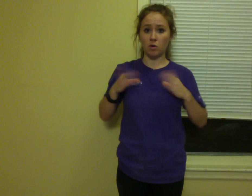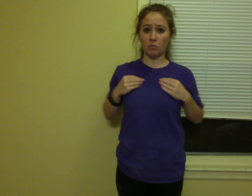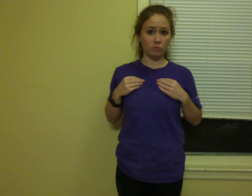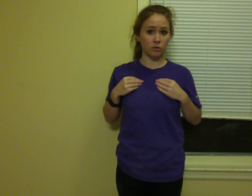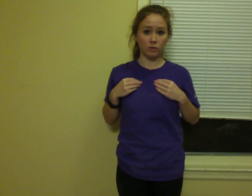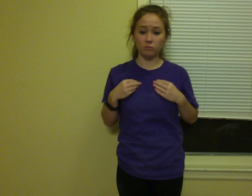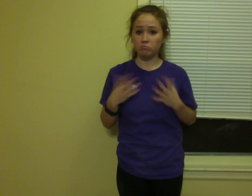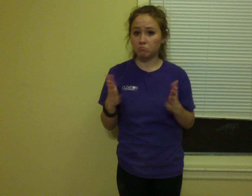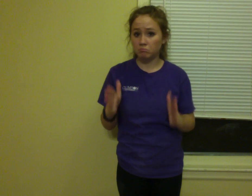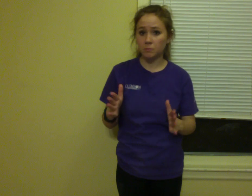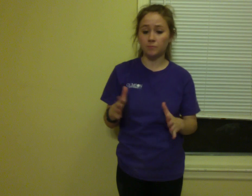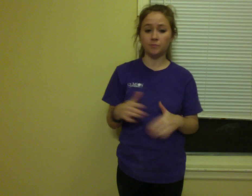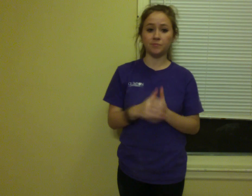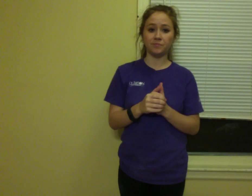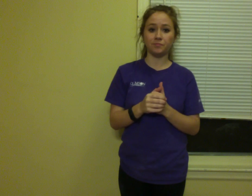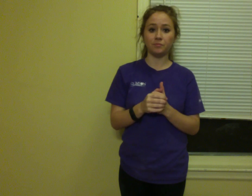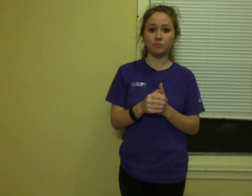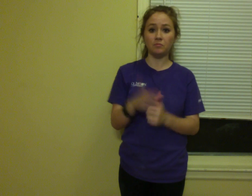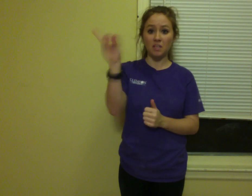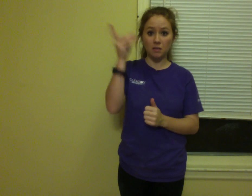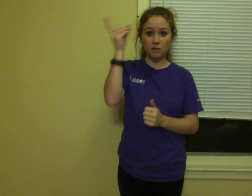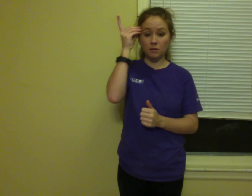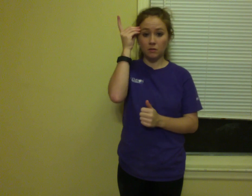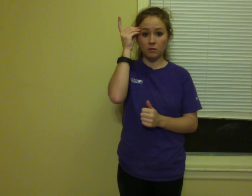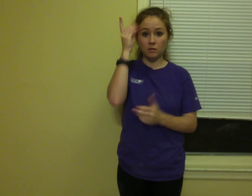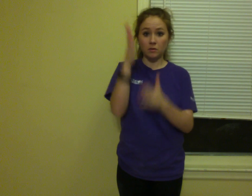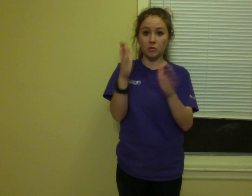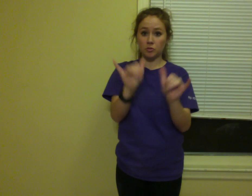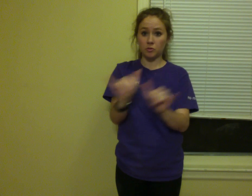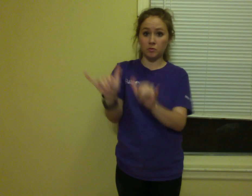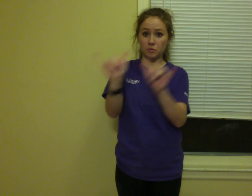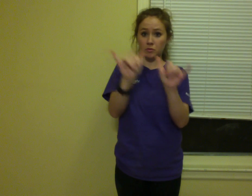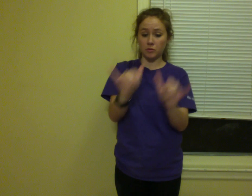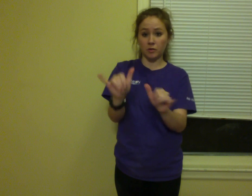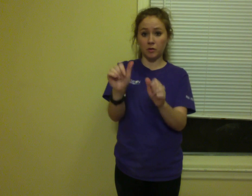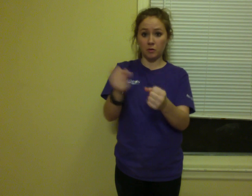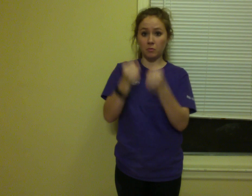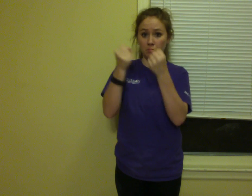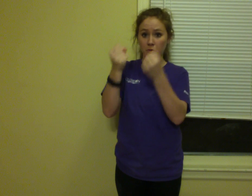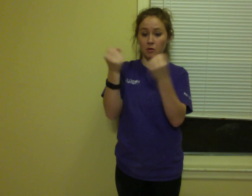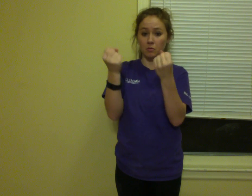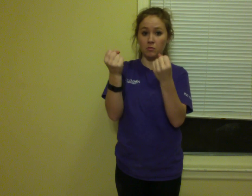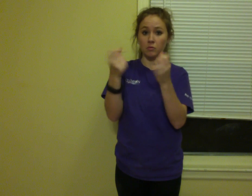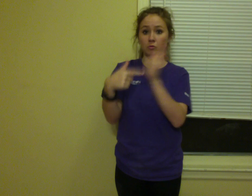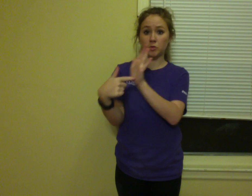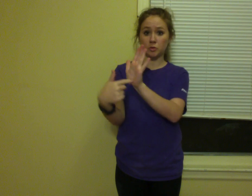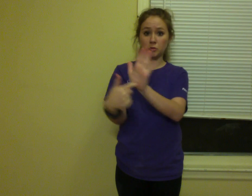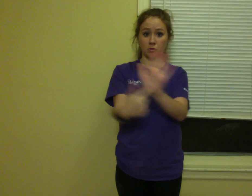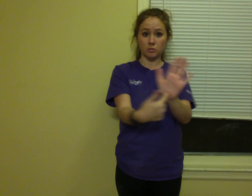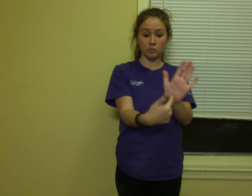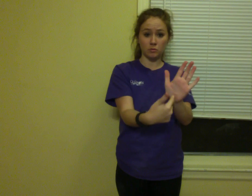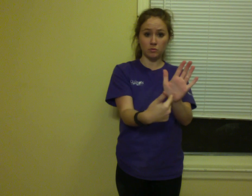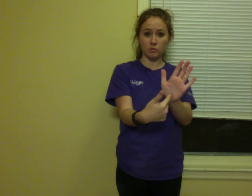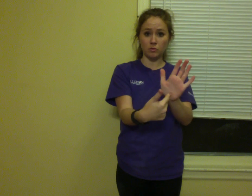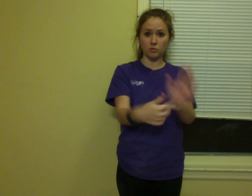In a democratic legislature, shared power shows itself in a strong opposition. Listen. And that is why I'm